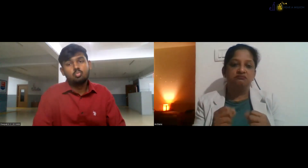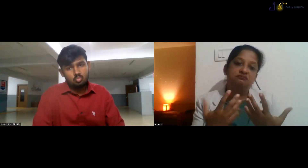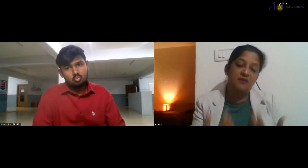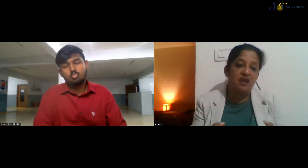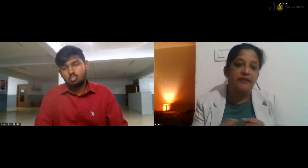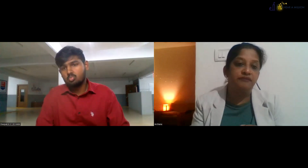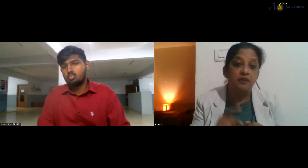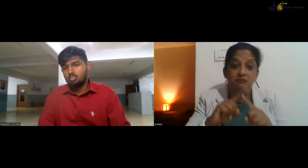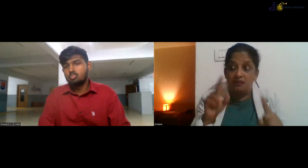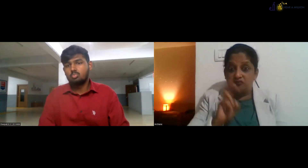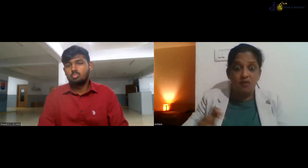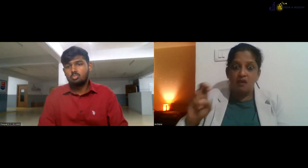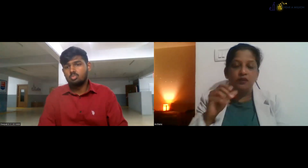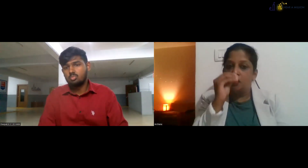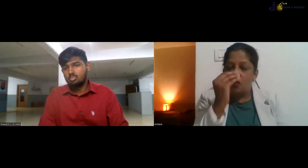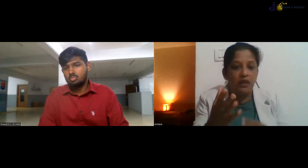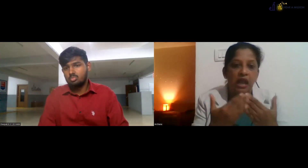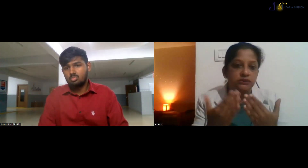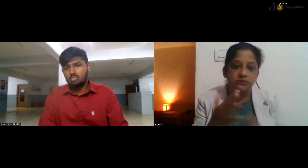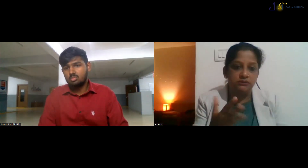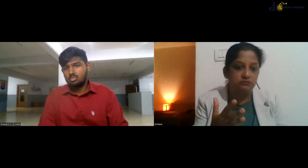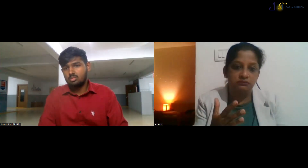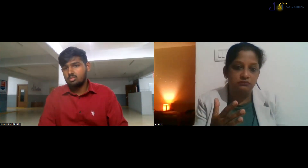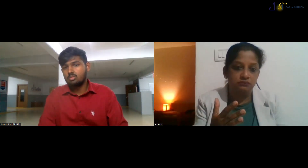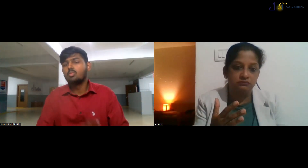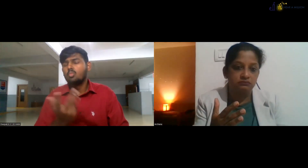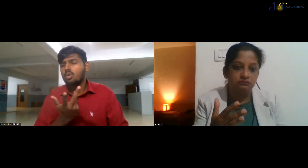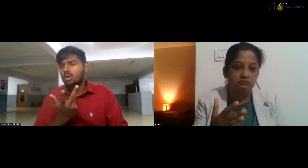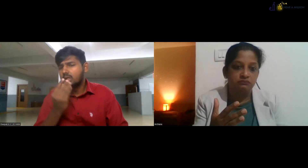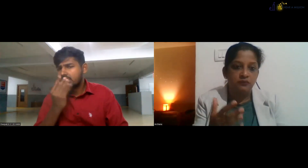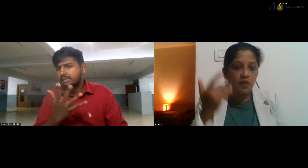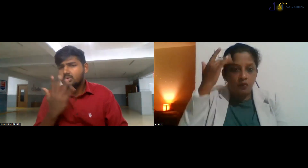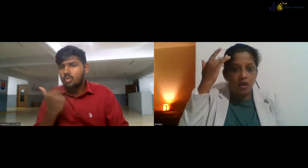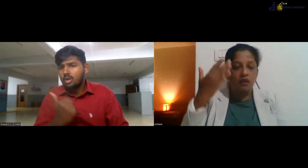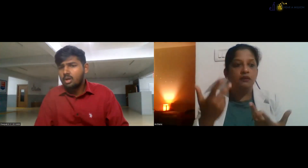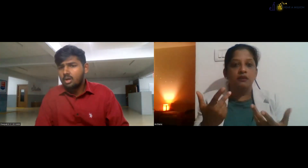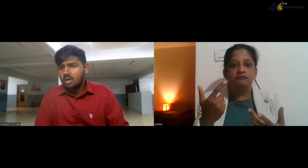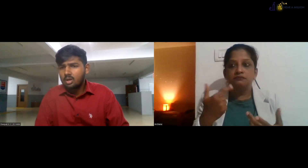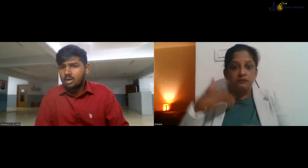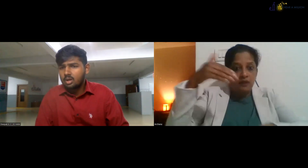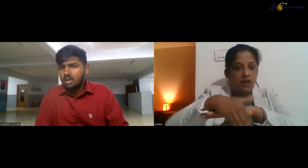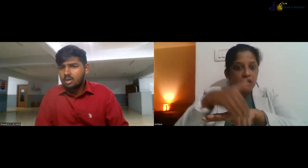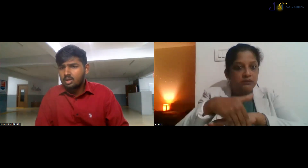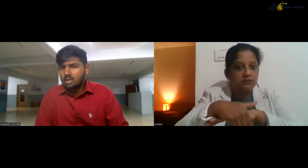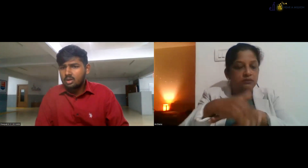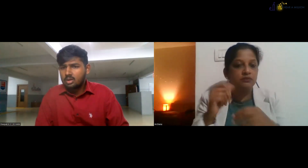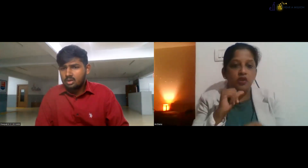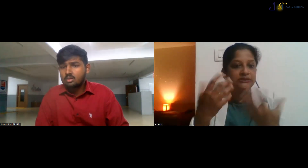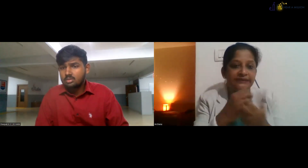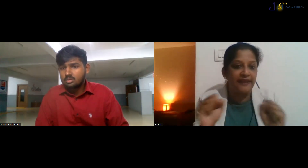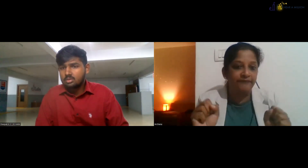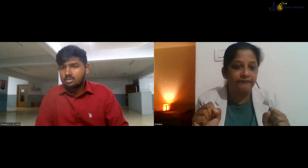kept myself strong at that time. But yeah, traveling is not easy, it's very tough. Why not easy?